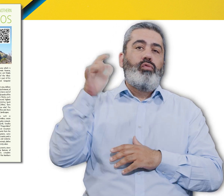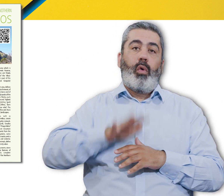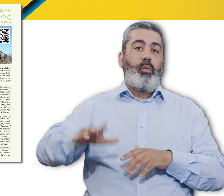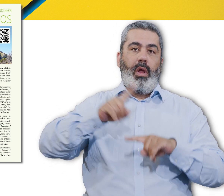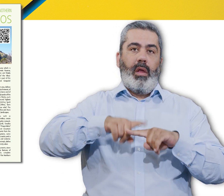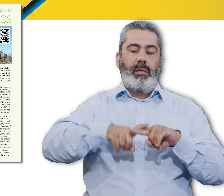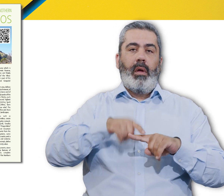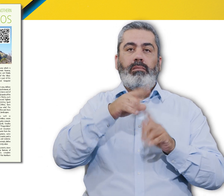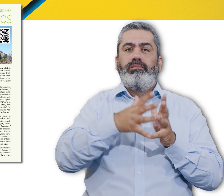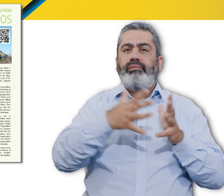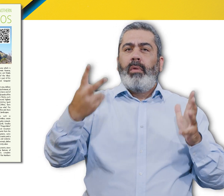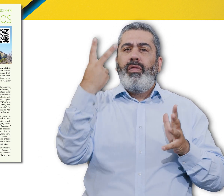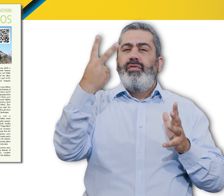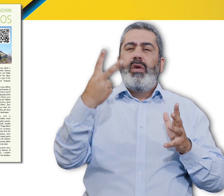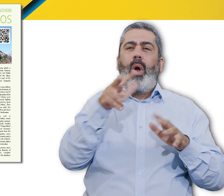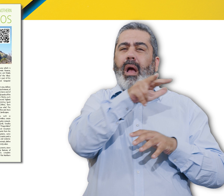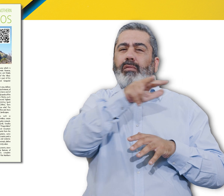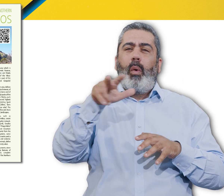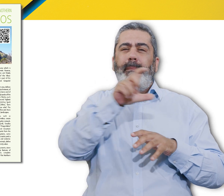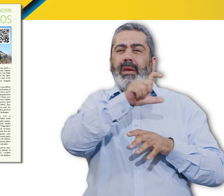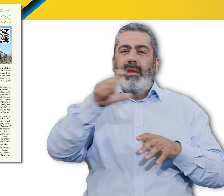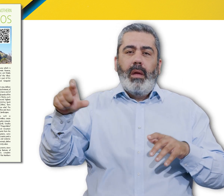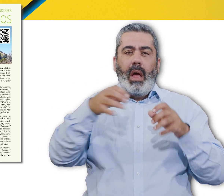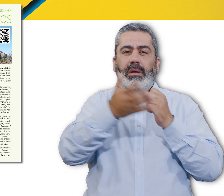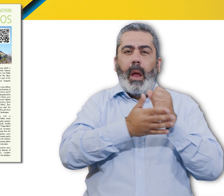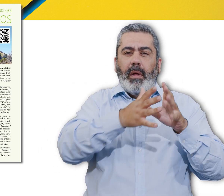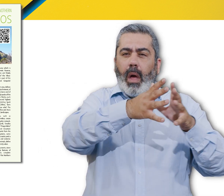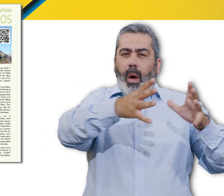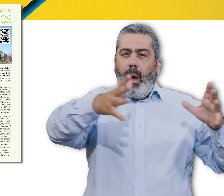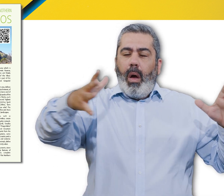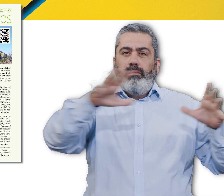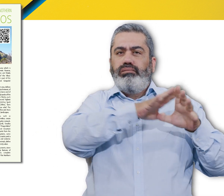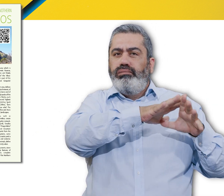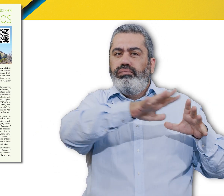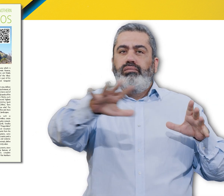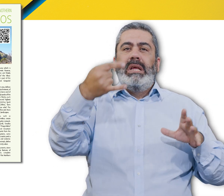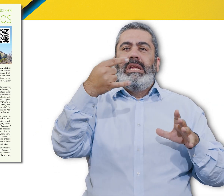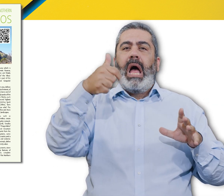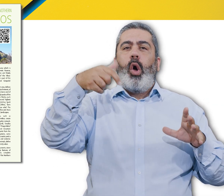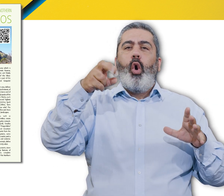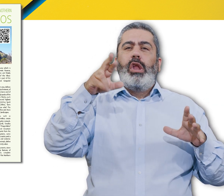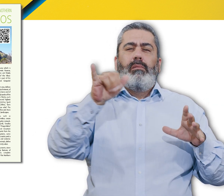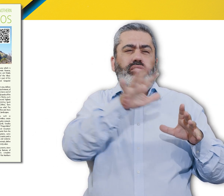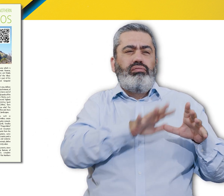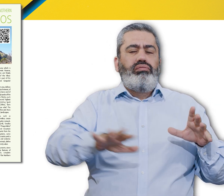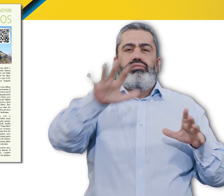Grivna prefectures. It is the largest terrestrial national park of Greece, with an area of near